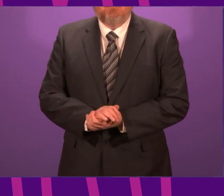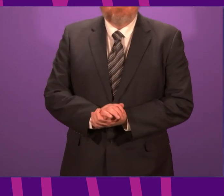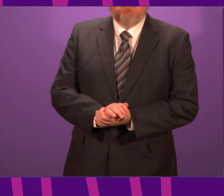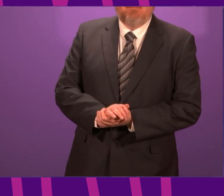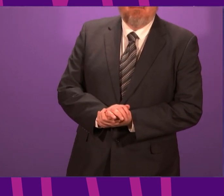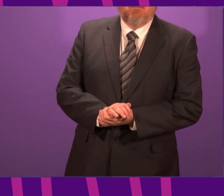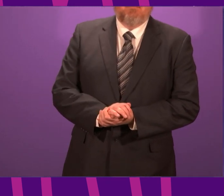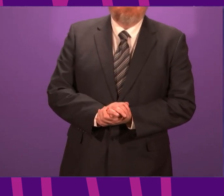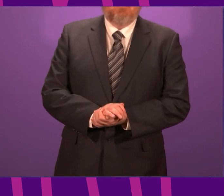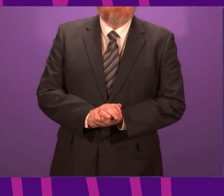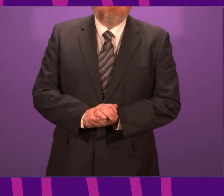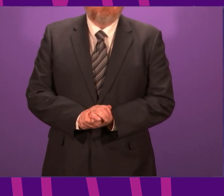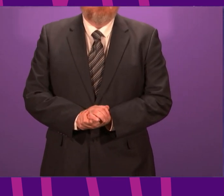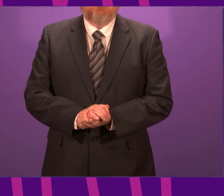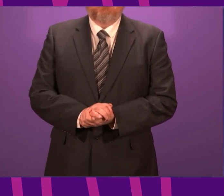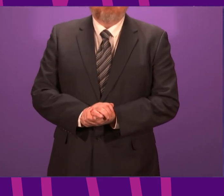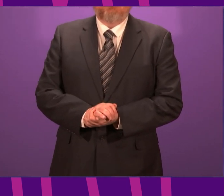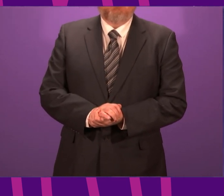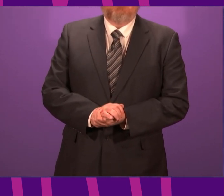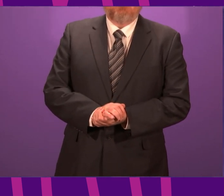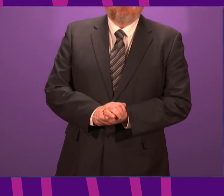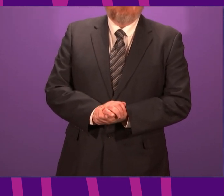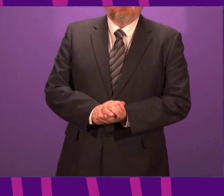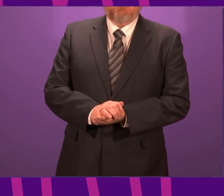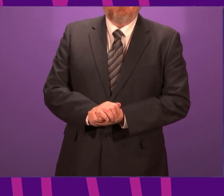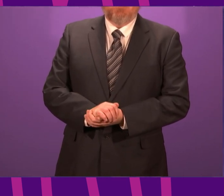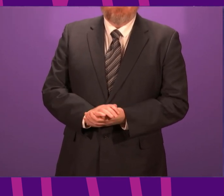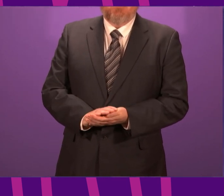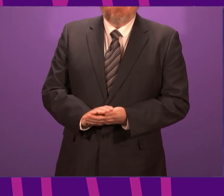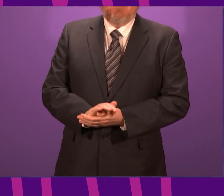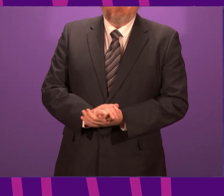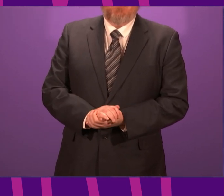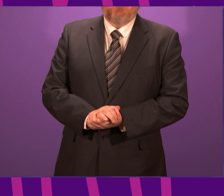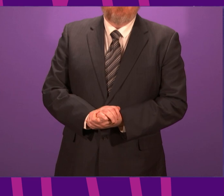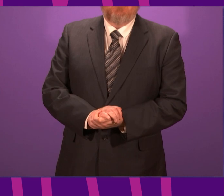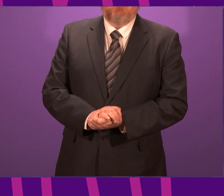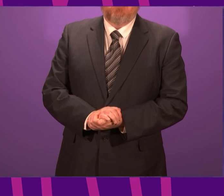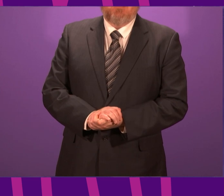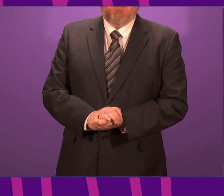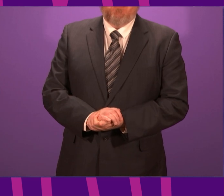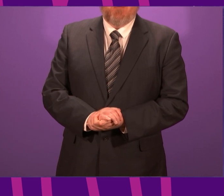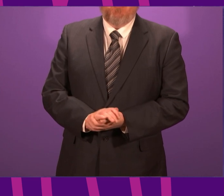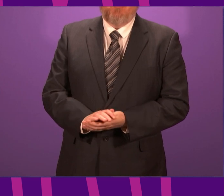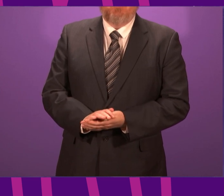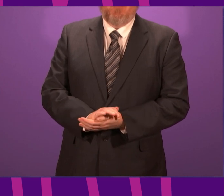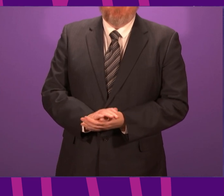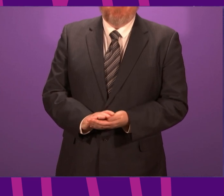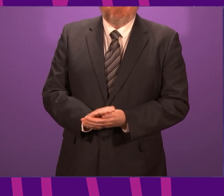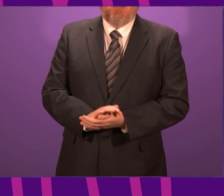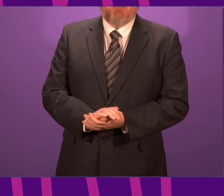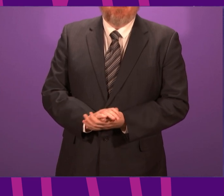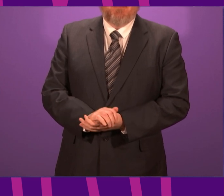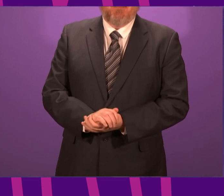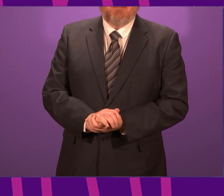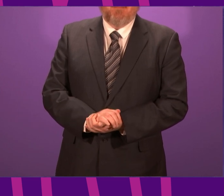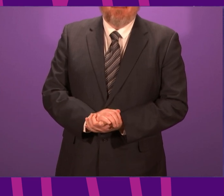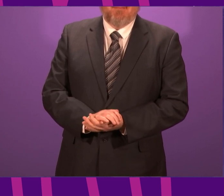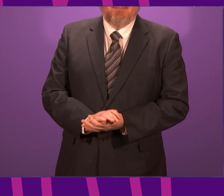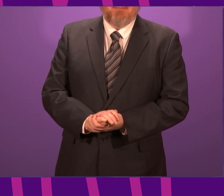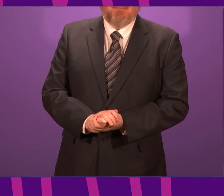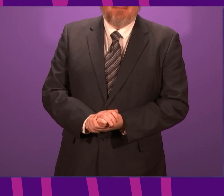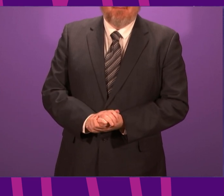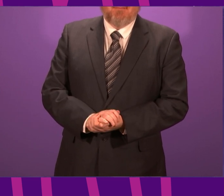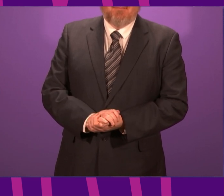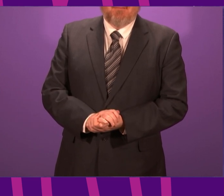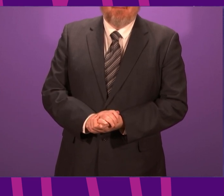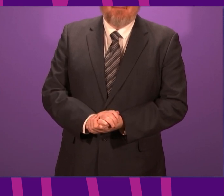Thank you very much. And I call on Ruth Davidson to be followed by Richard Leonard. Ruth Davidson. Thank you, Presiding Officer. We are where we didn't want to be, in